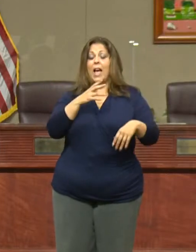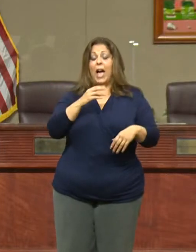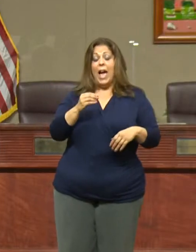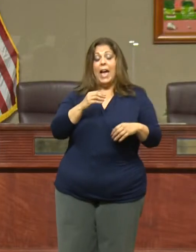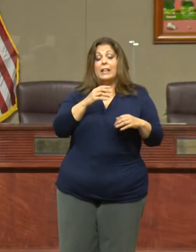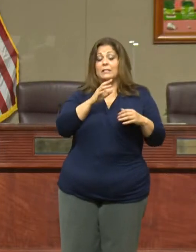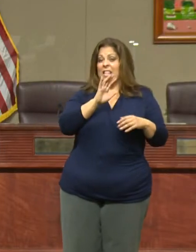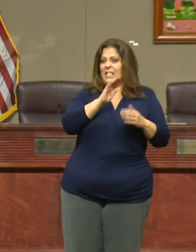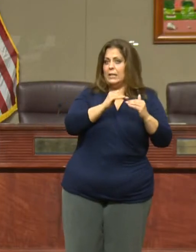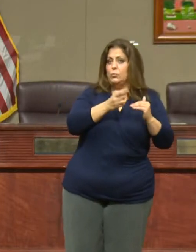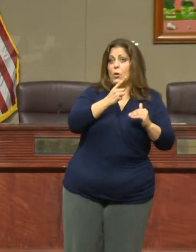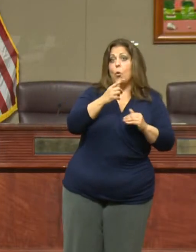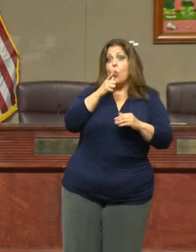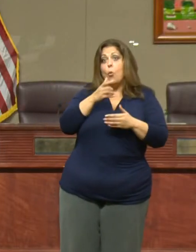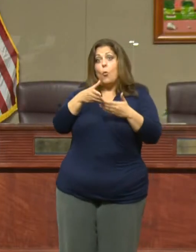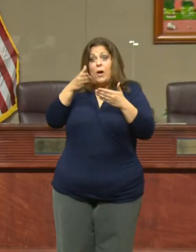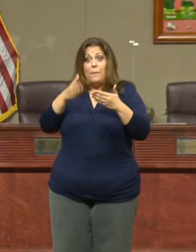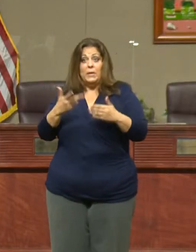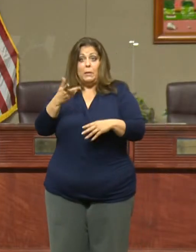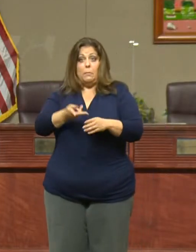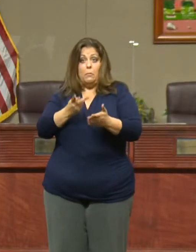is